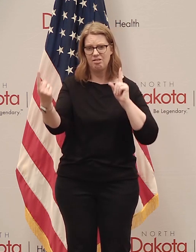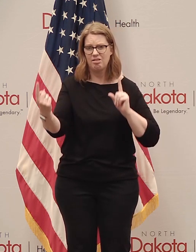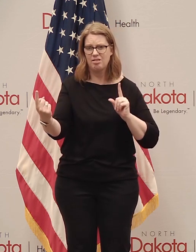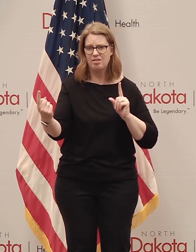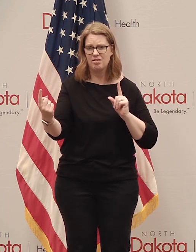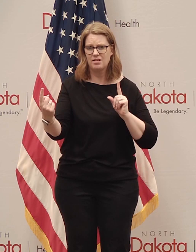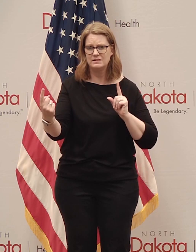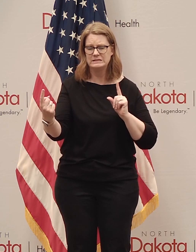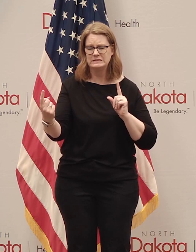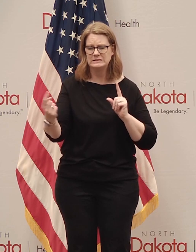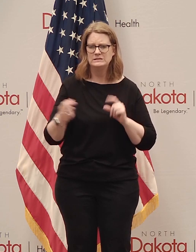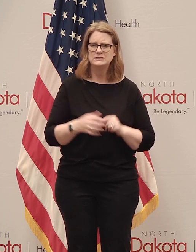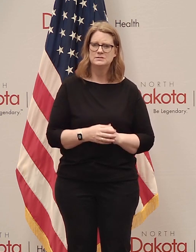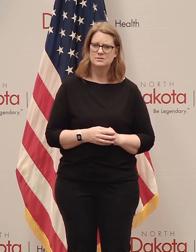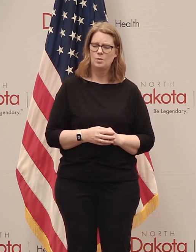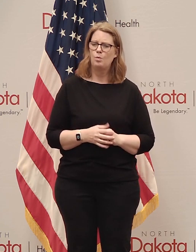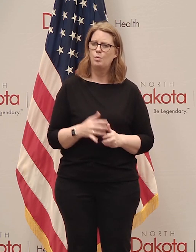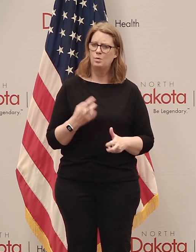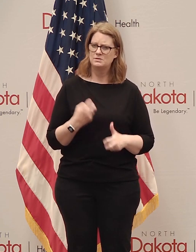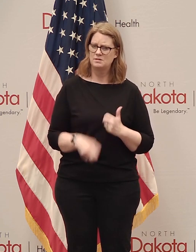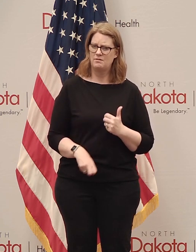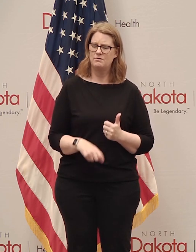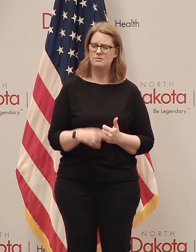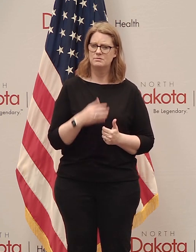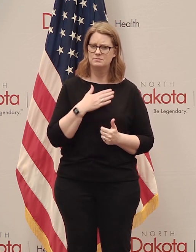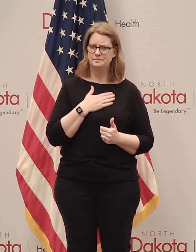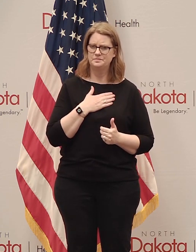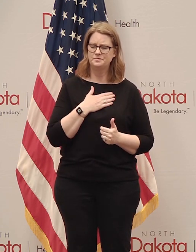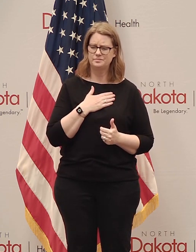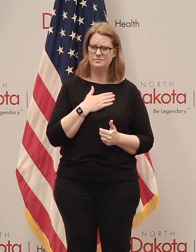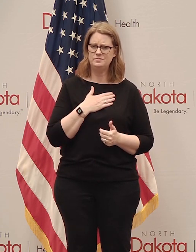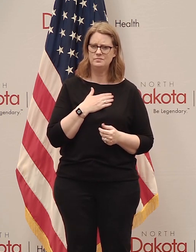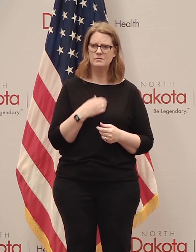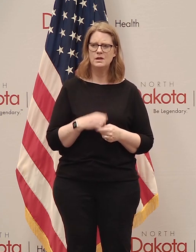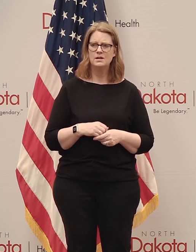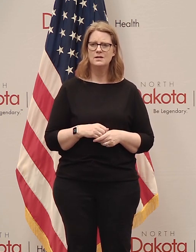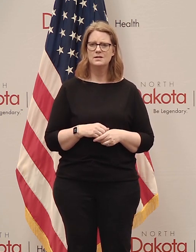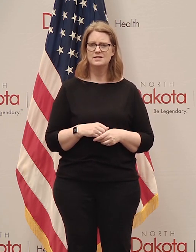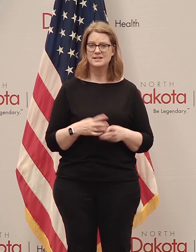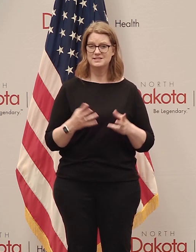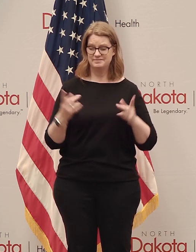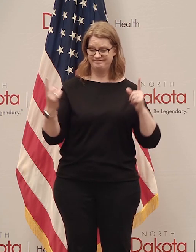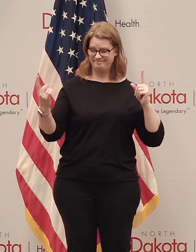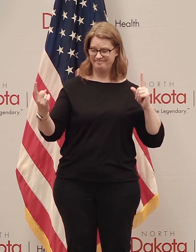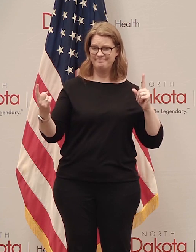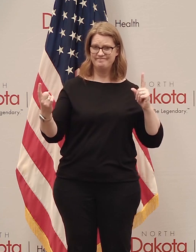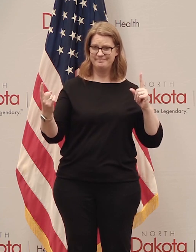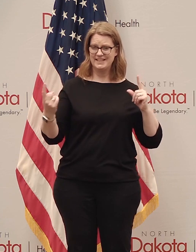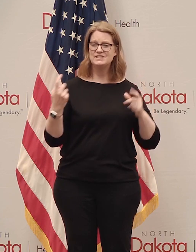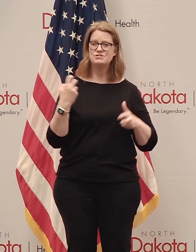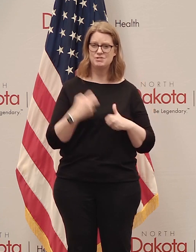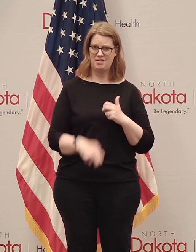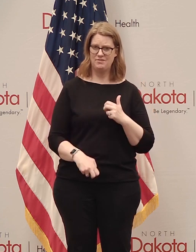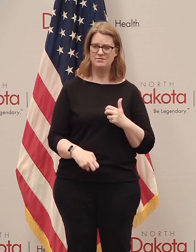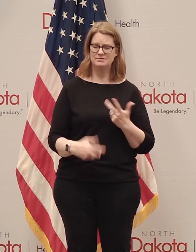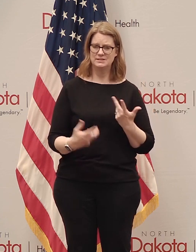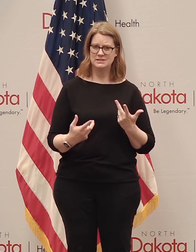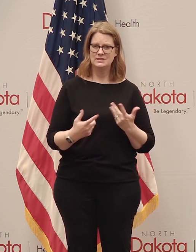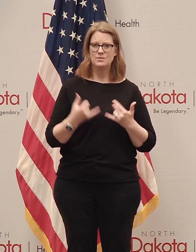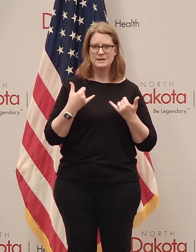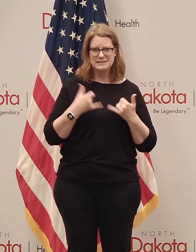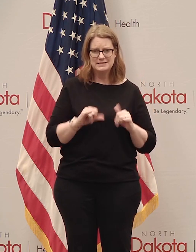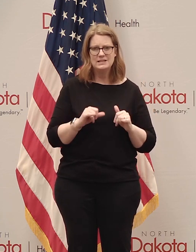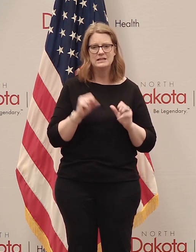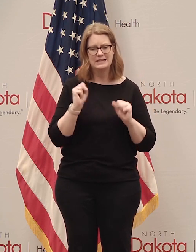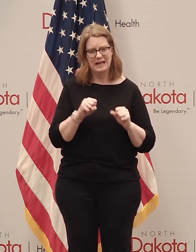we know that this can be really difficult. So this is physical distance is an obstacle today. We still have ways to